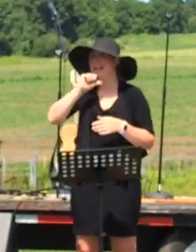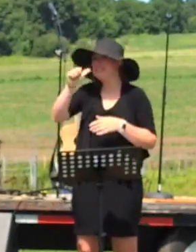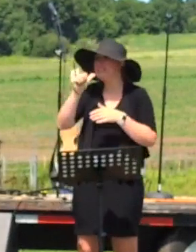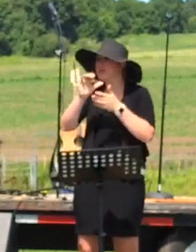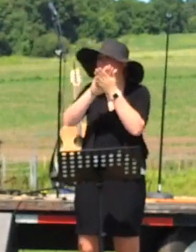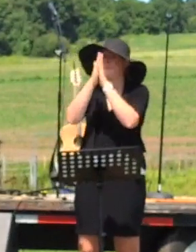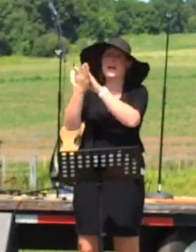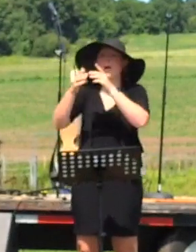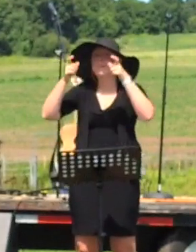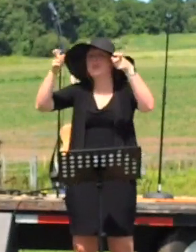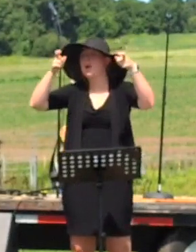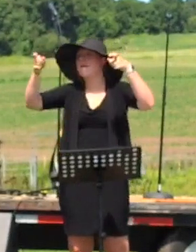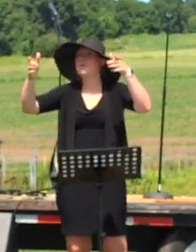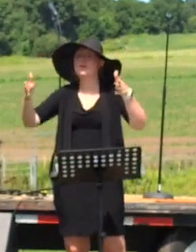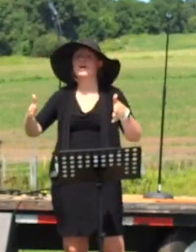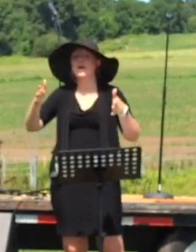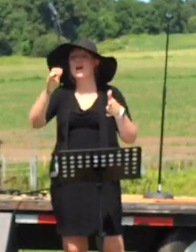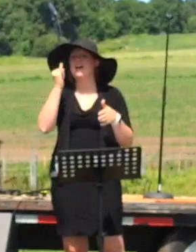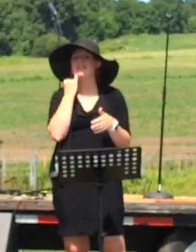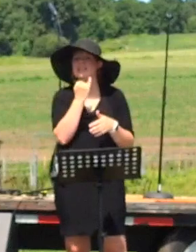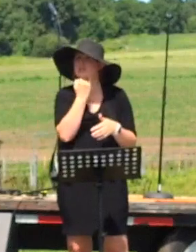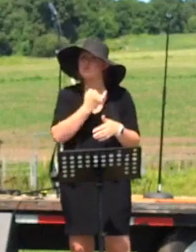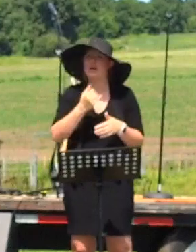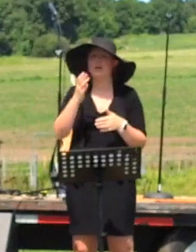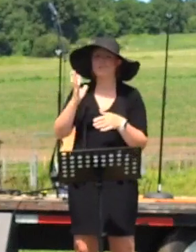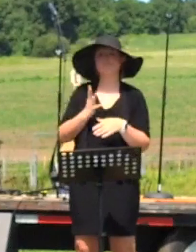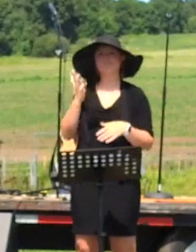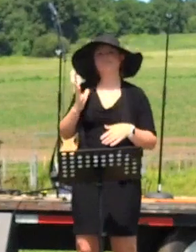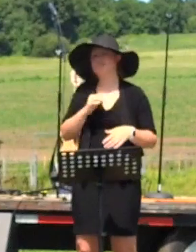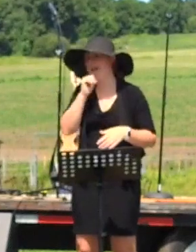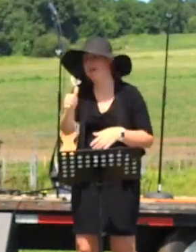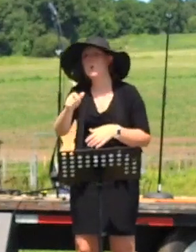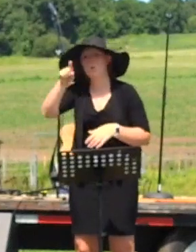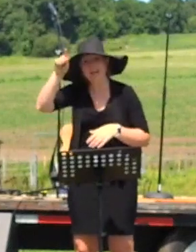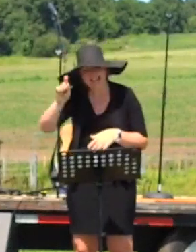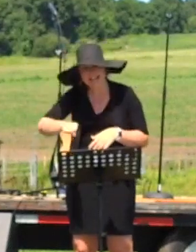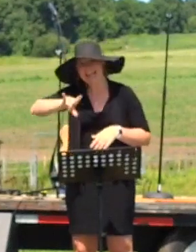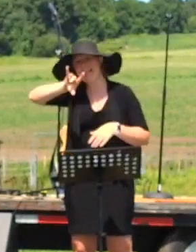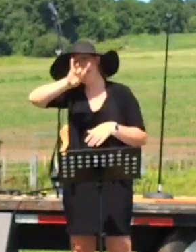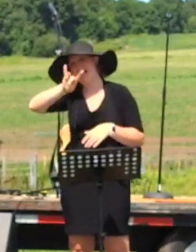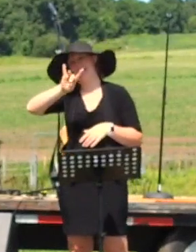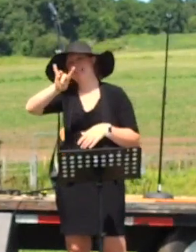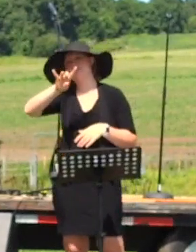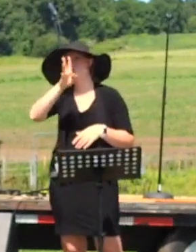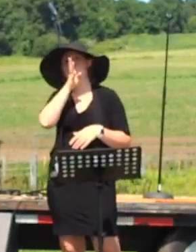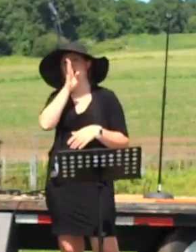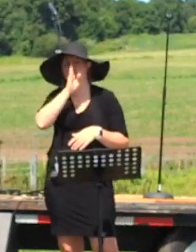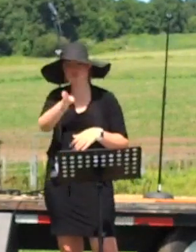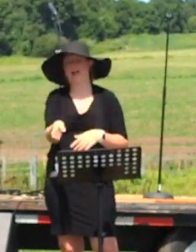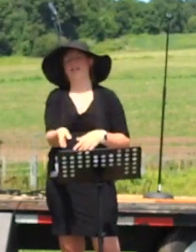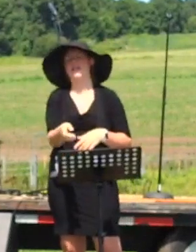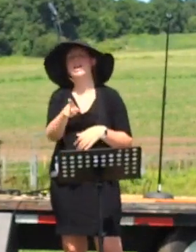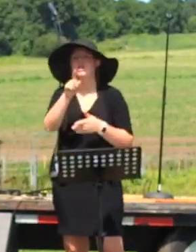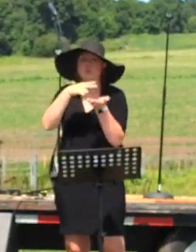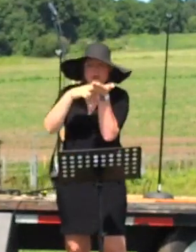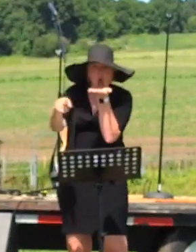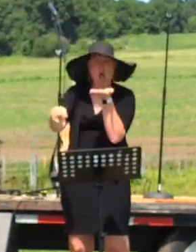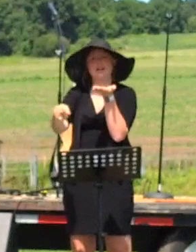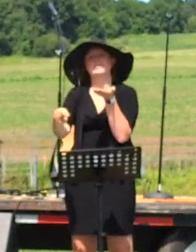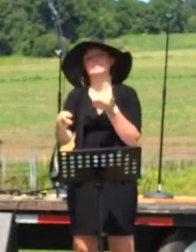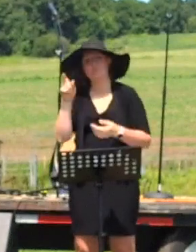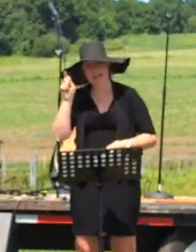the nation of Israel the way that he did. We need eights to talk to us straight and to speak the